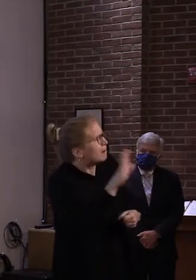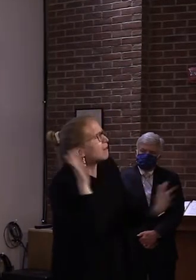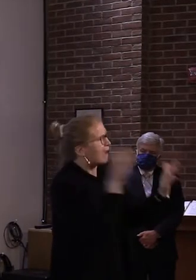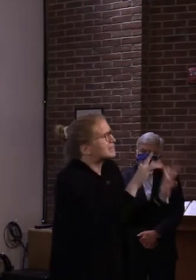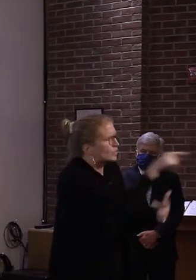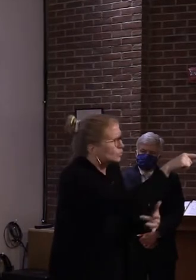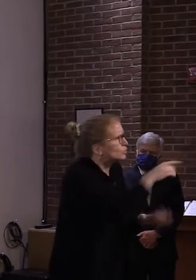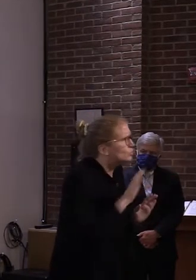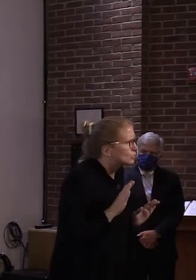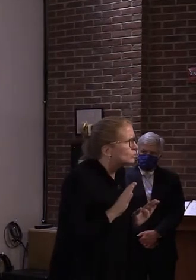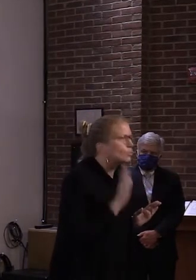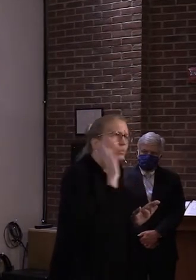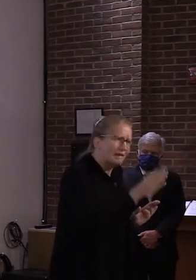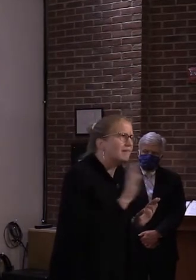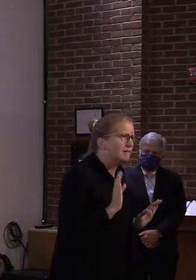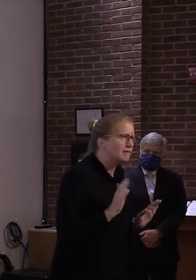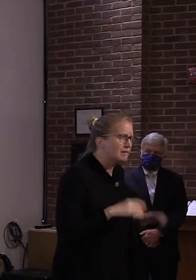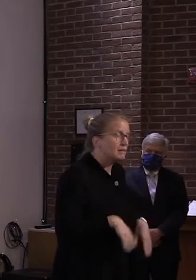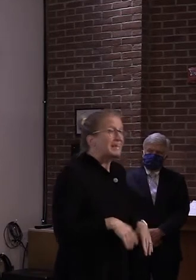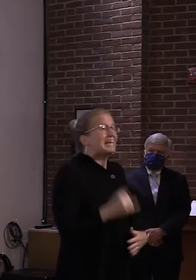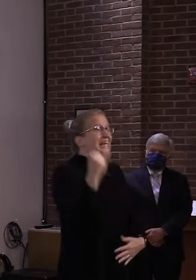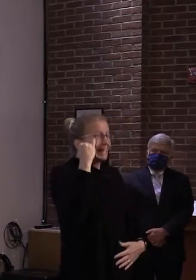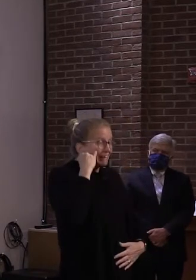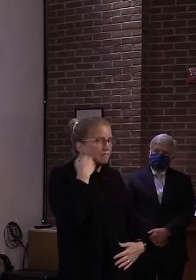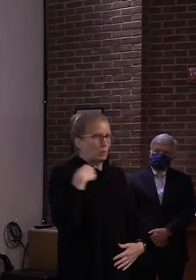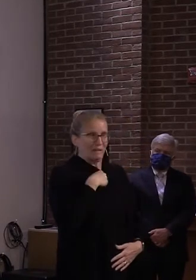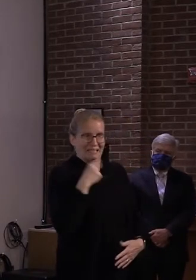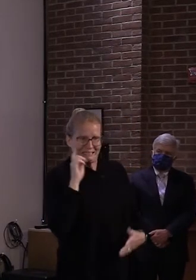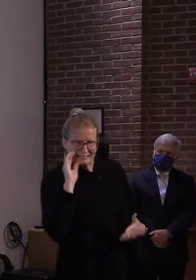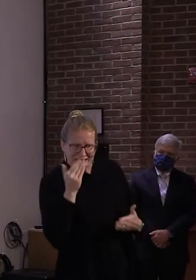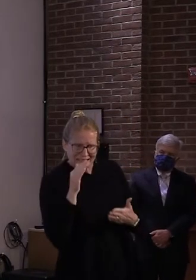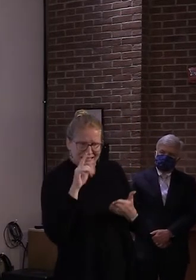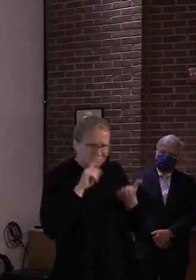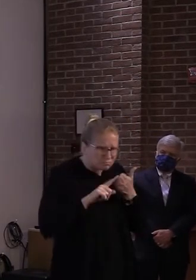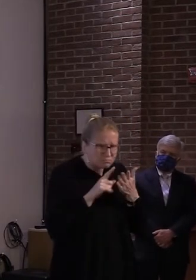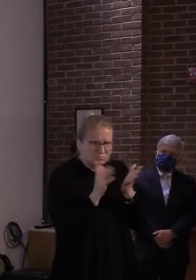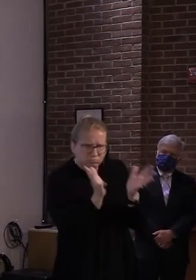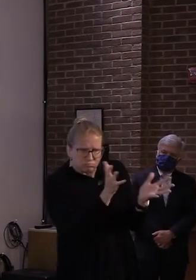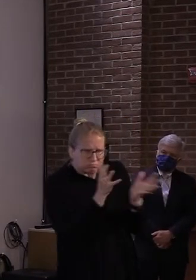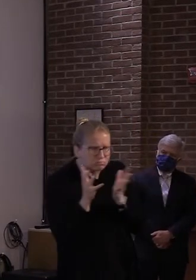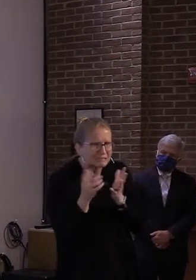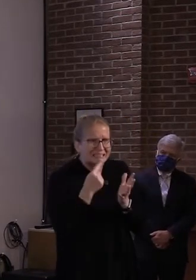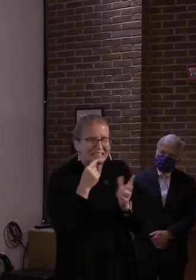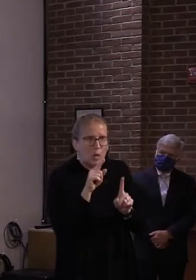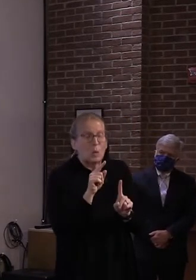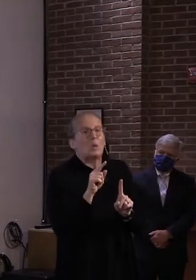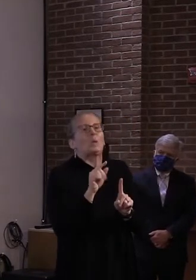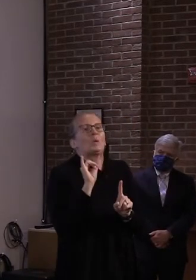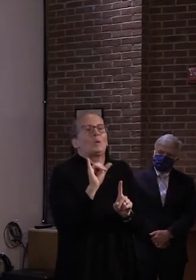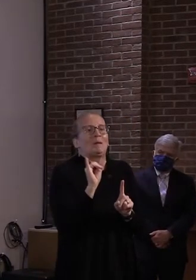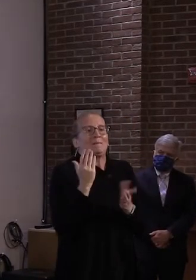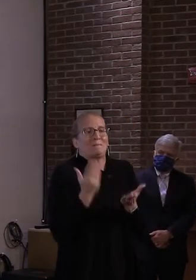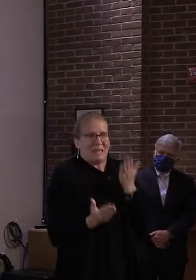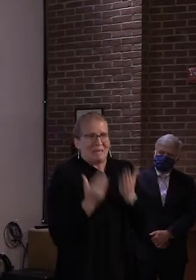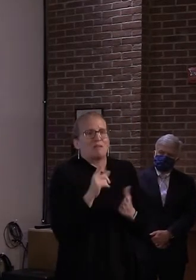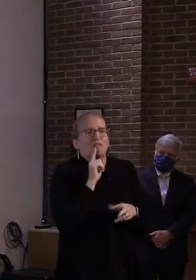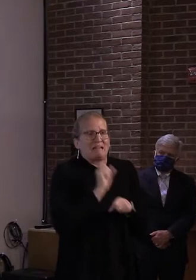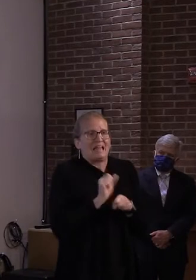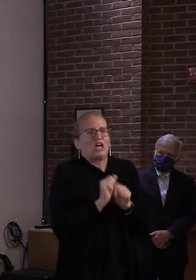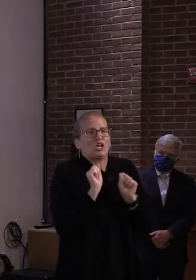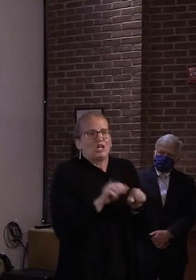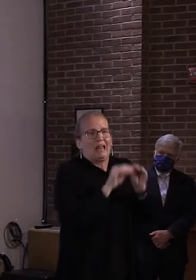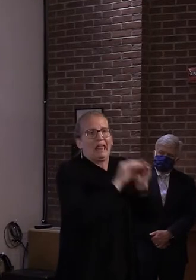public announcement. In fact, if you look at what we're requiring of restaurants right now when people are dining